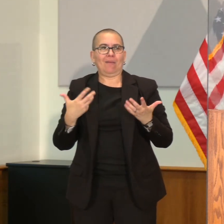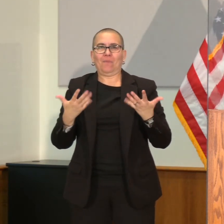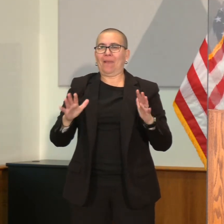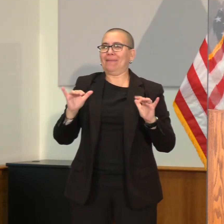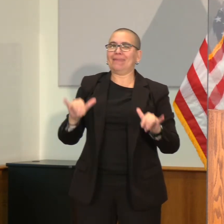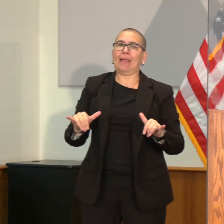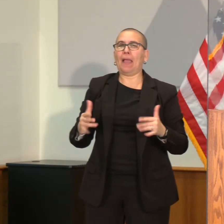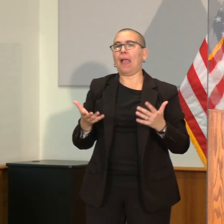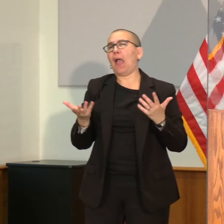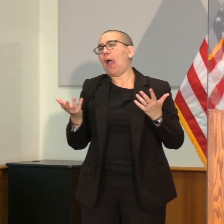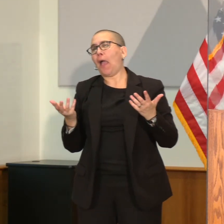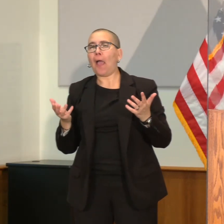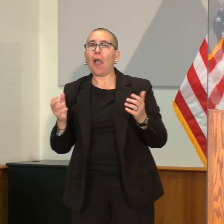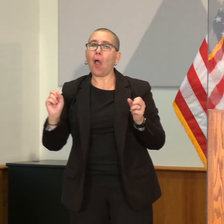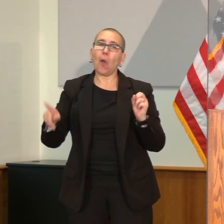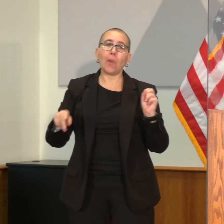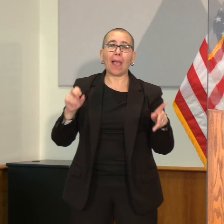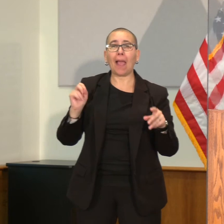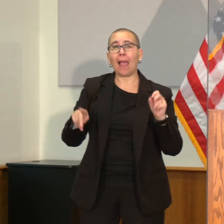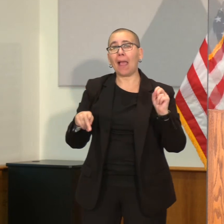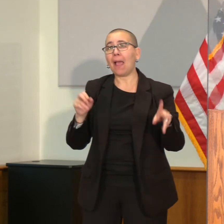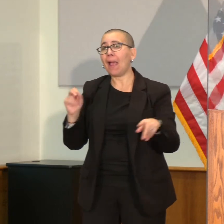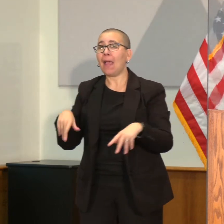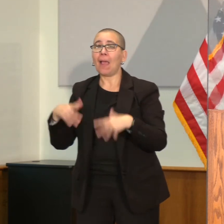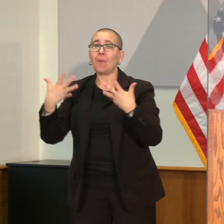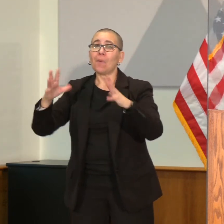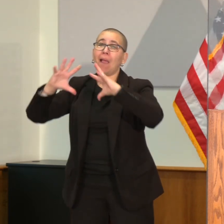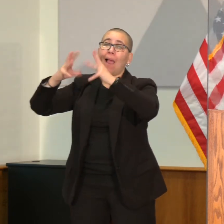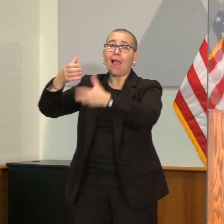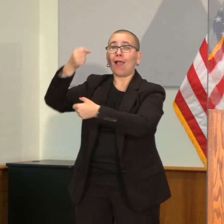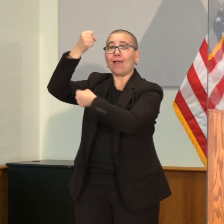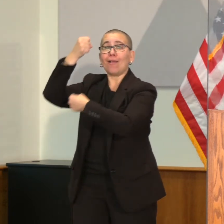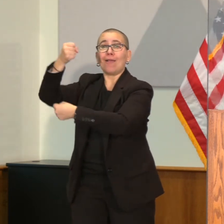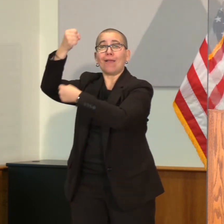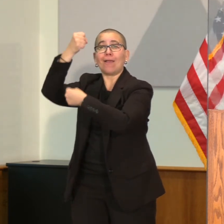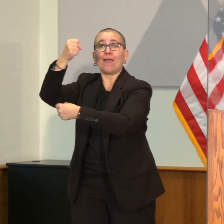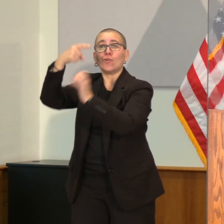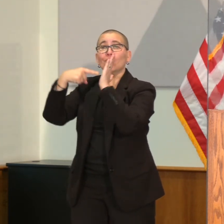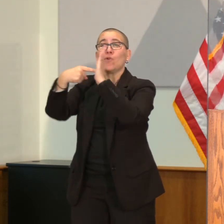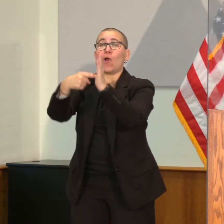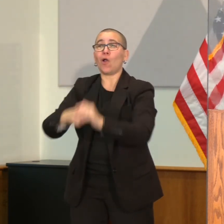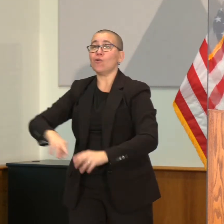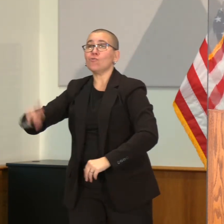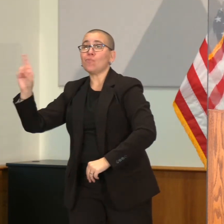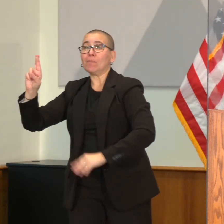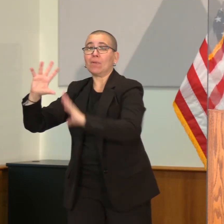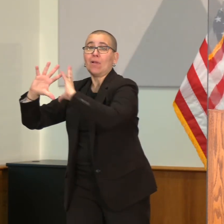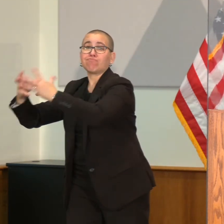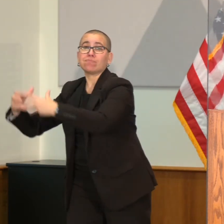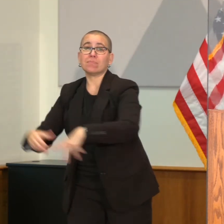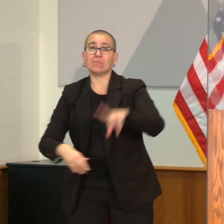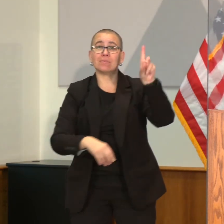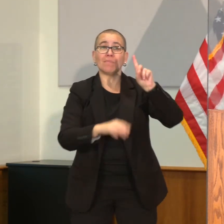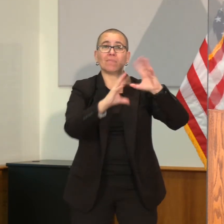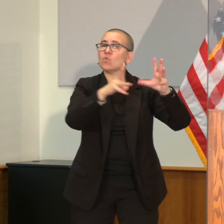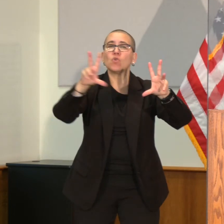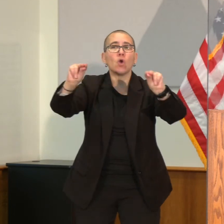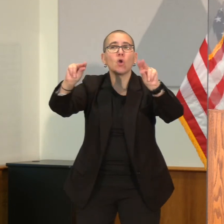activists who marched in the streets will tell you they aren't Democrats or Republicans. They are just concerned about human